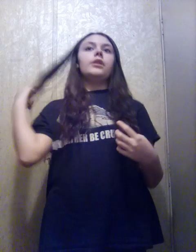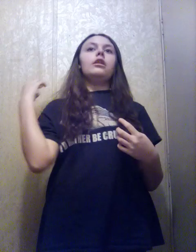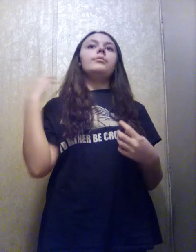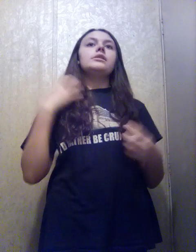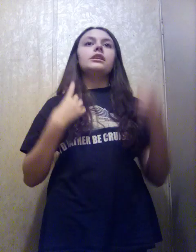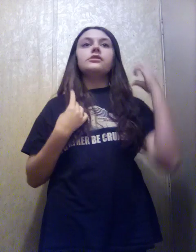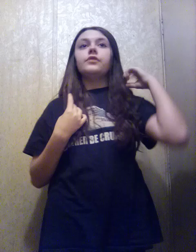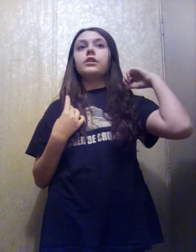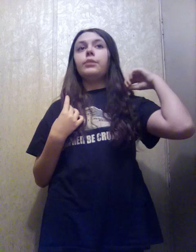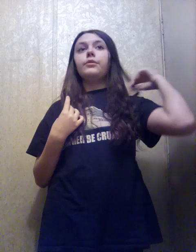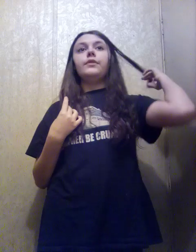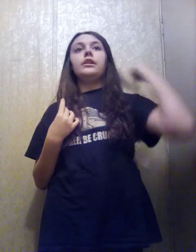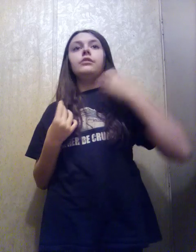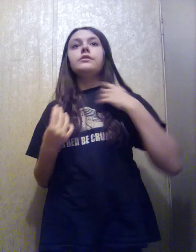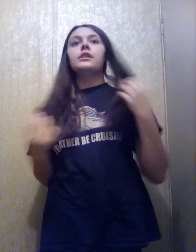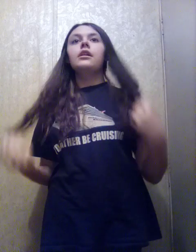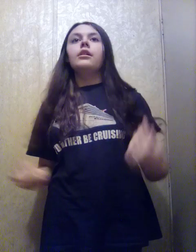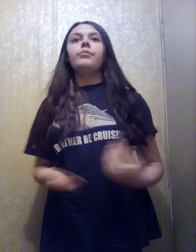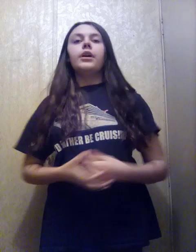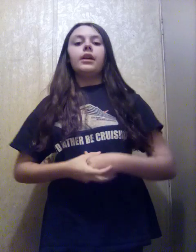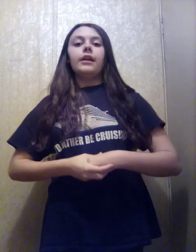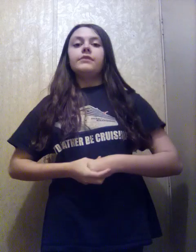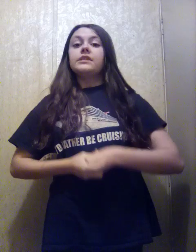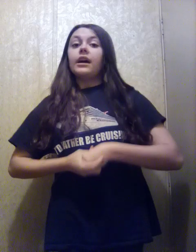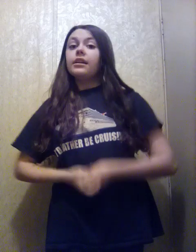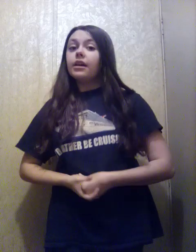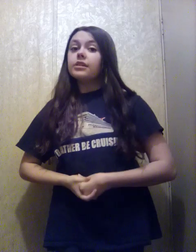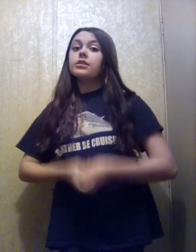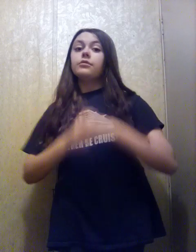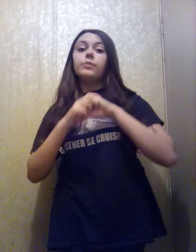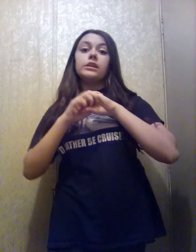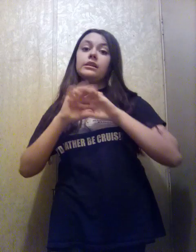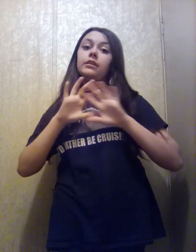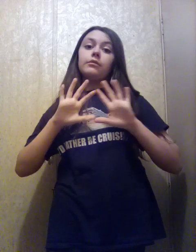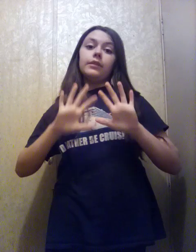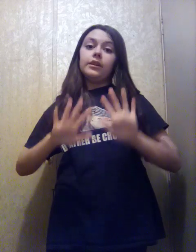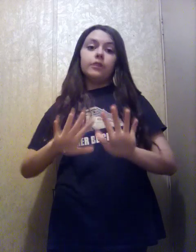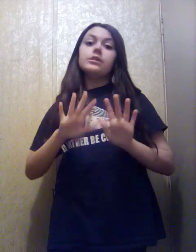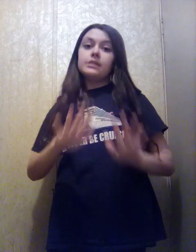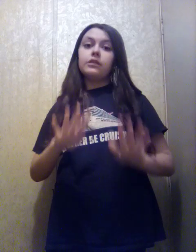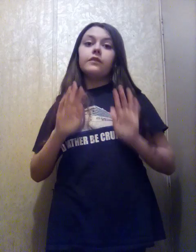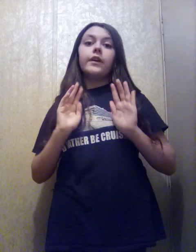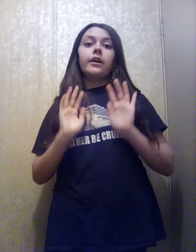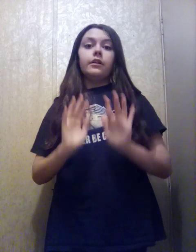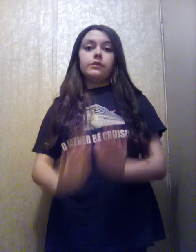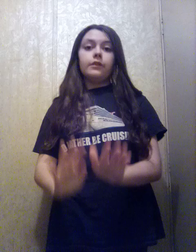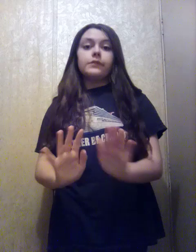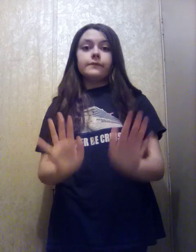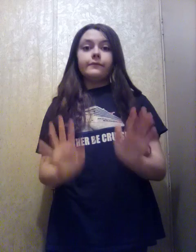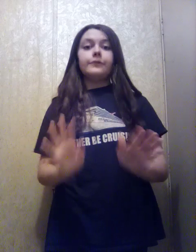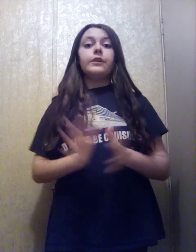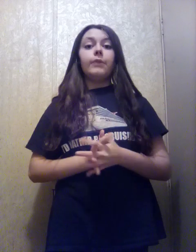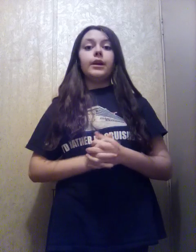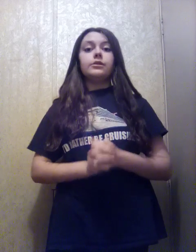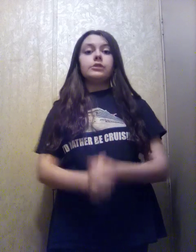my comment section for a couple videos, but I've decided not to, because I think y'all deserve y'all's free range